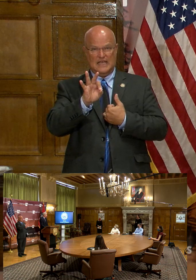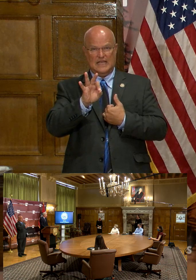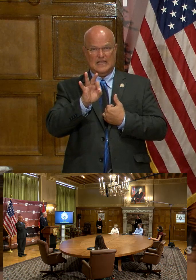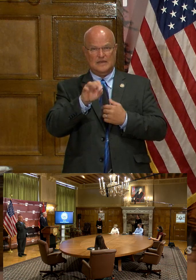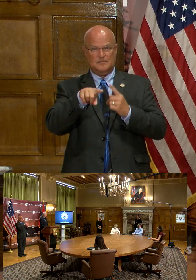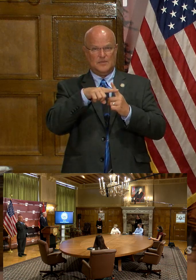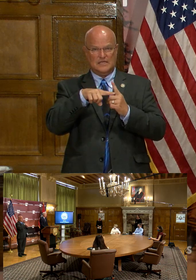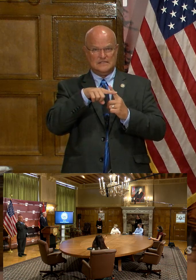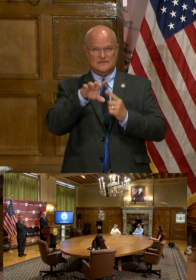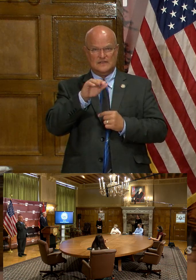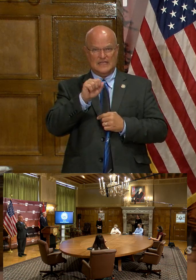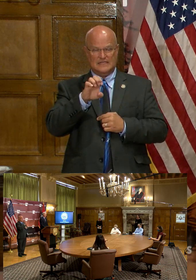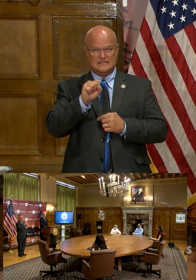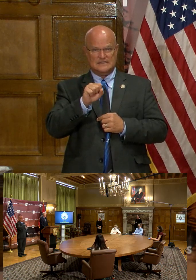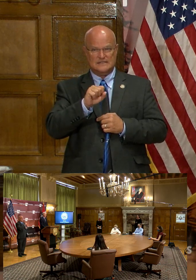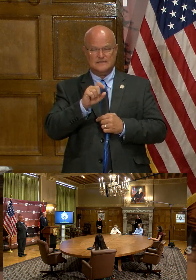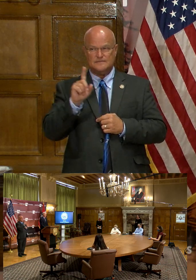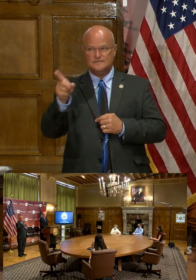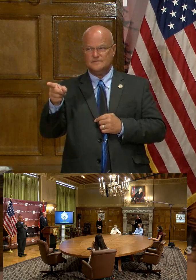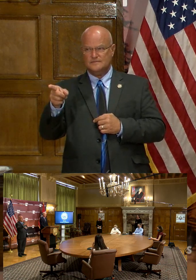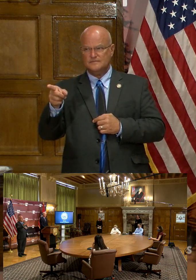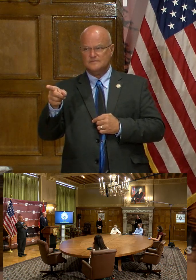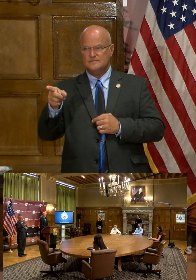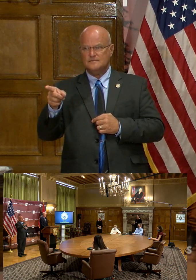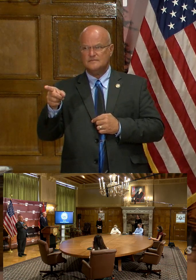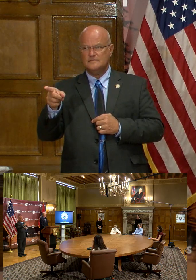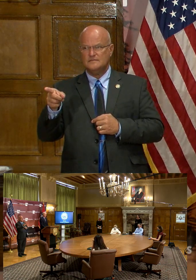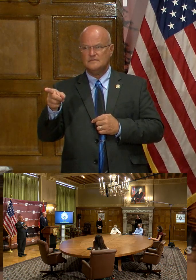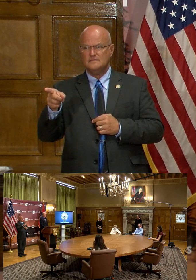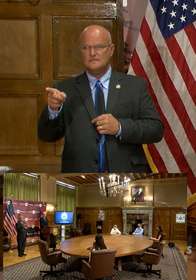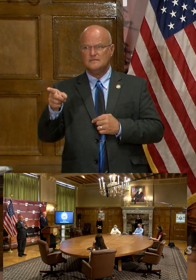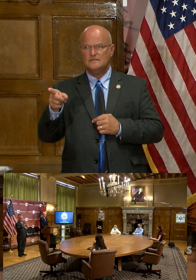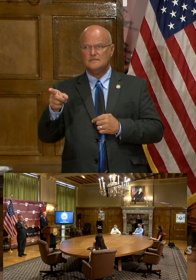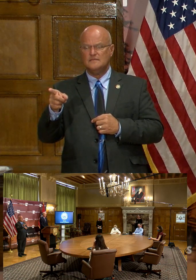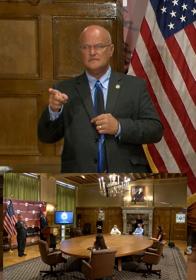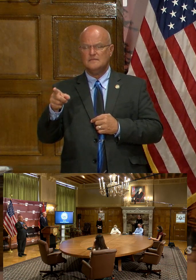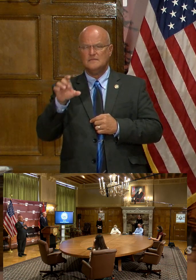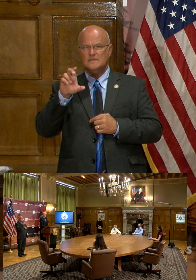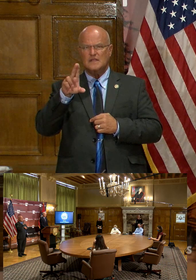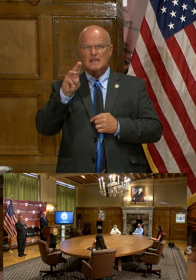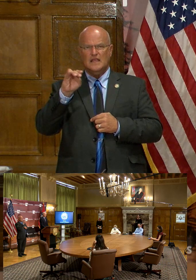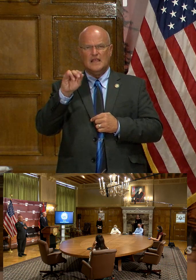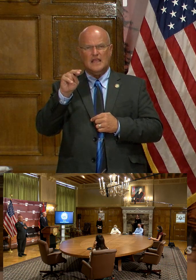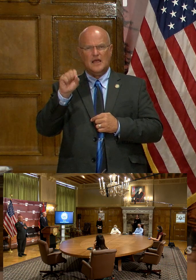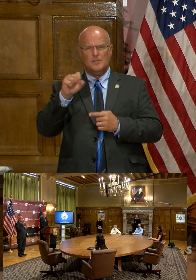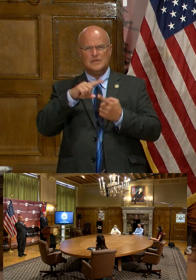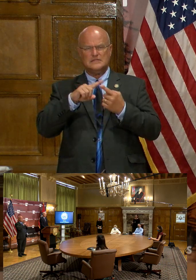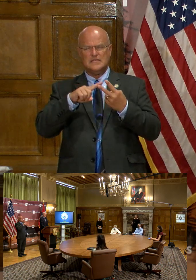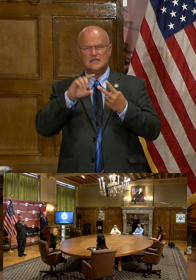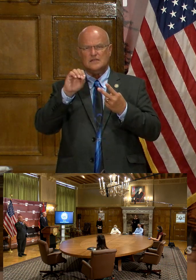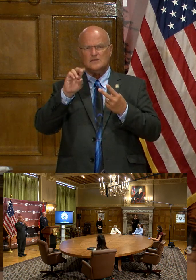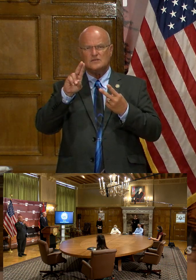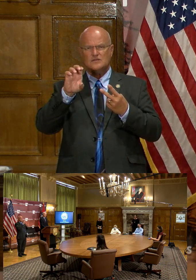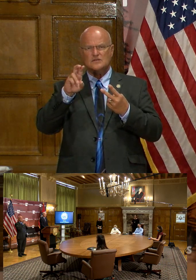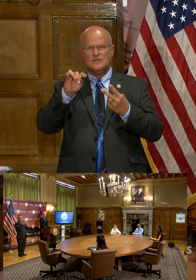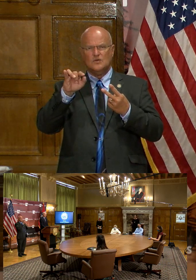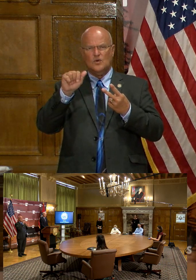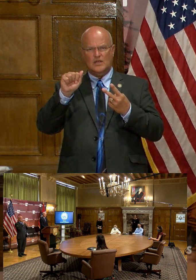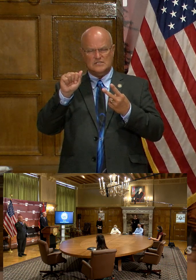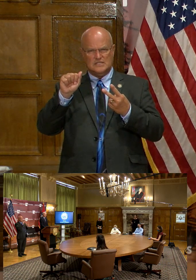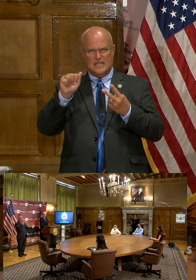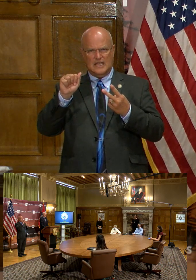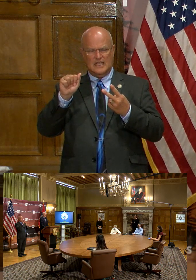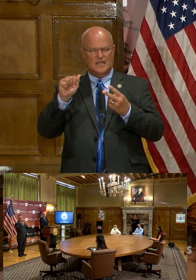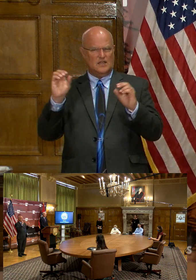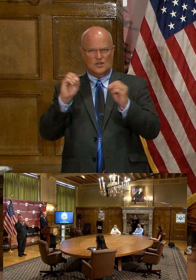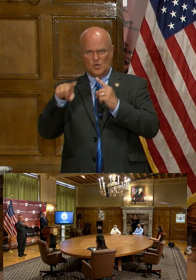cases. Yes. Now that the Cummins and Washita River unit do not have any positive